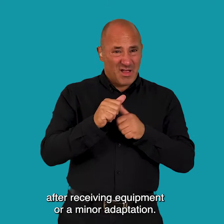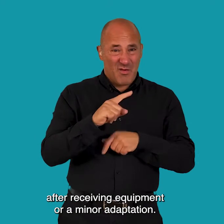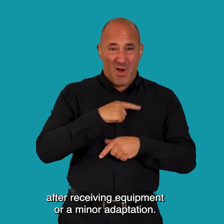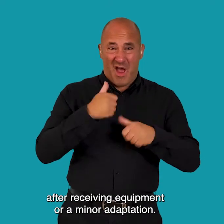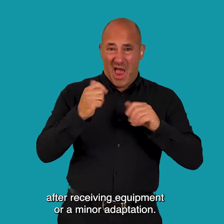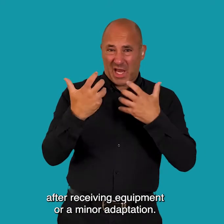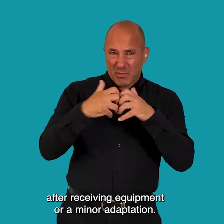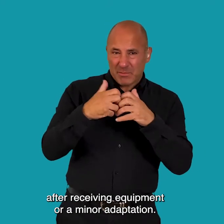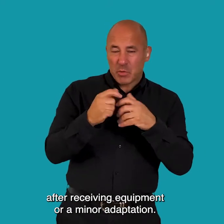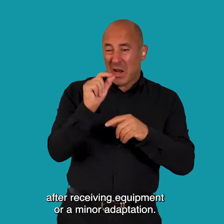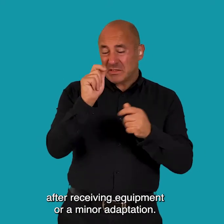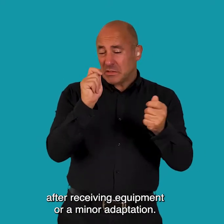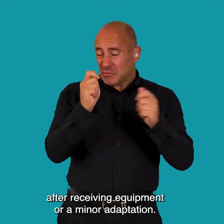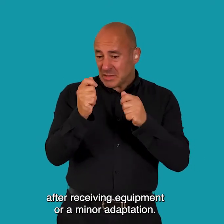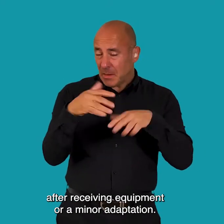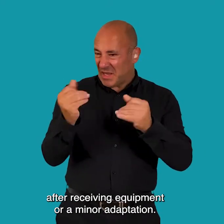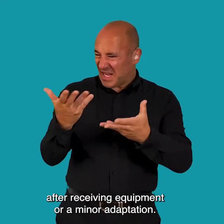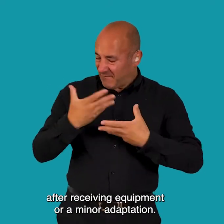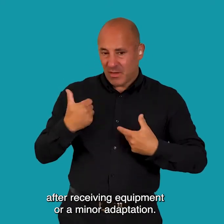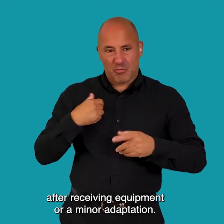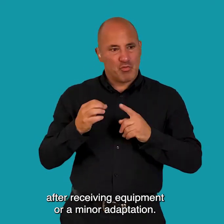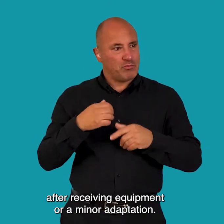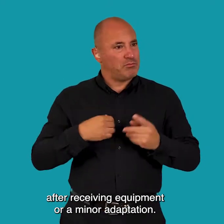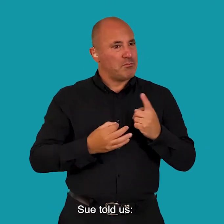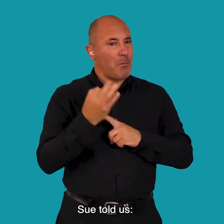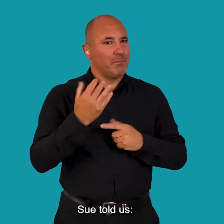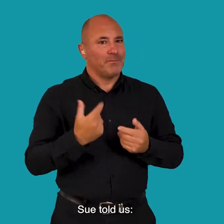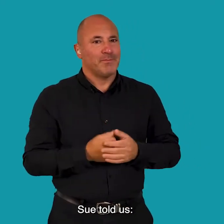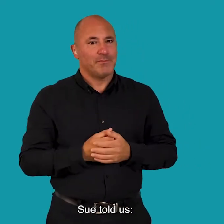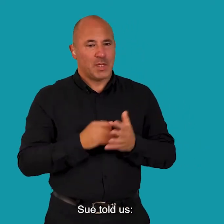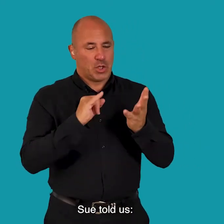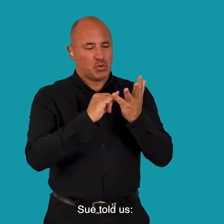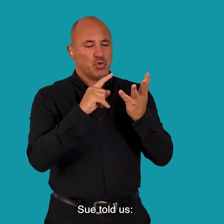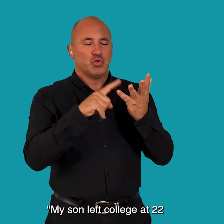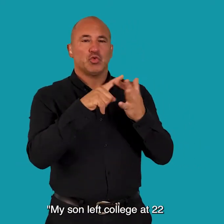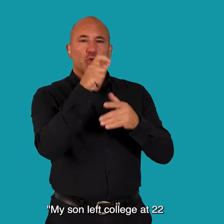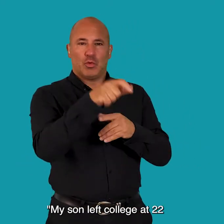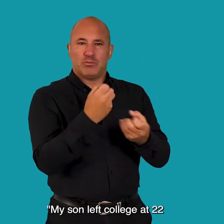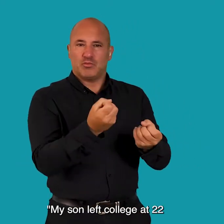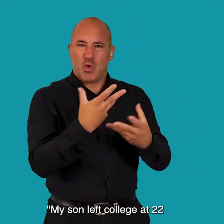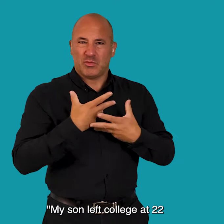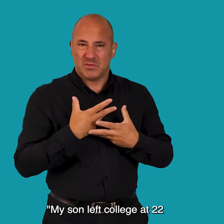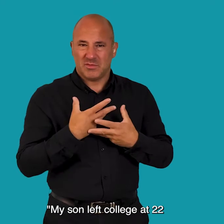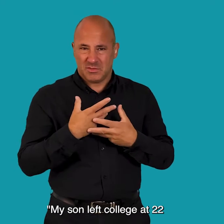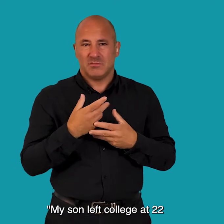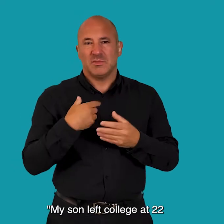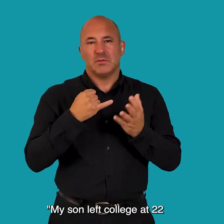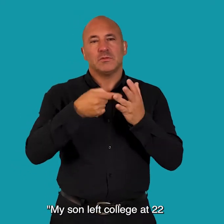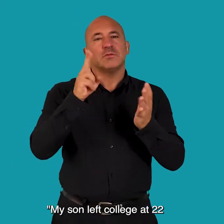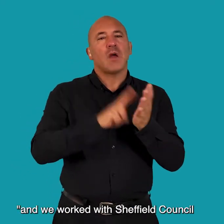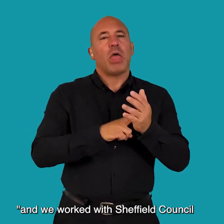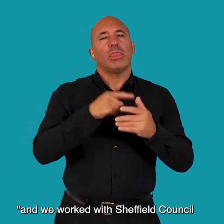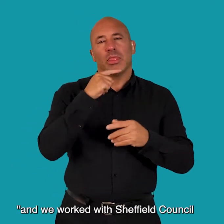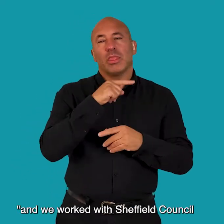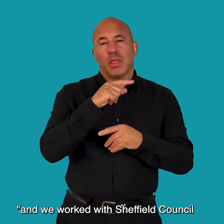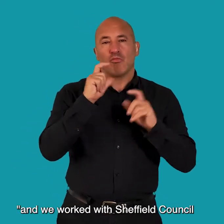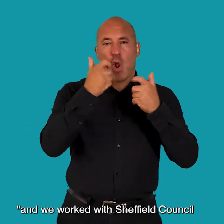equipment or a minor adaptation. Sue told us, "My son left college at 22 and we worked with